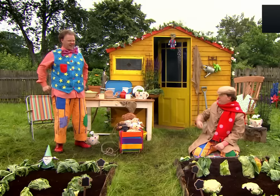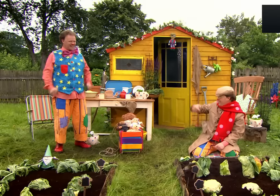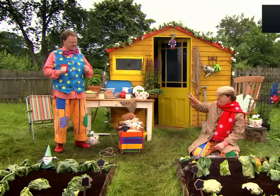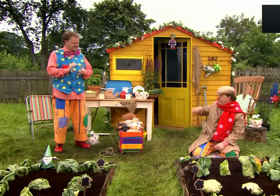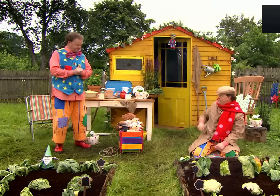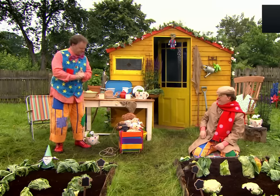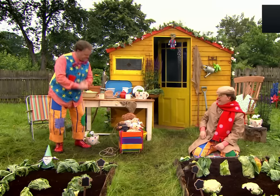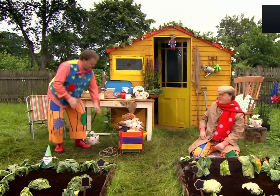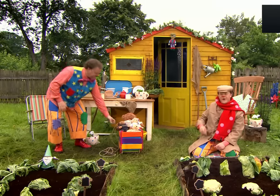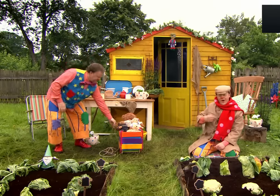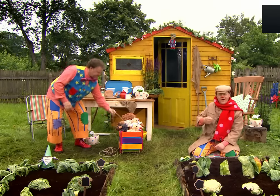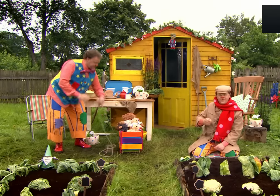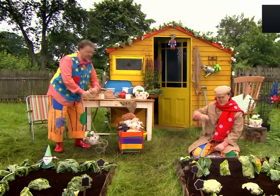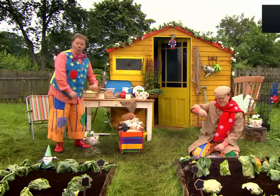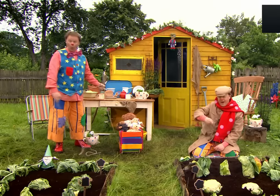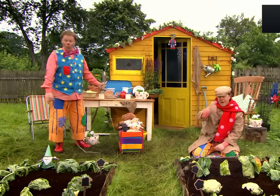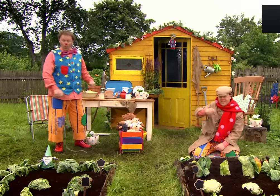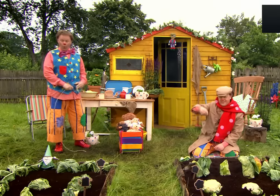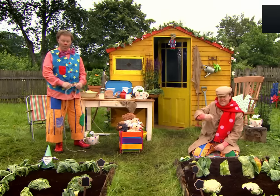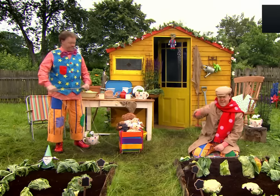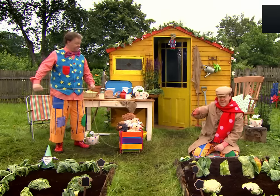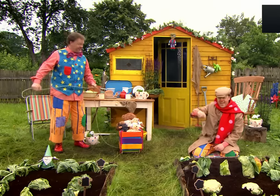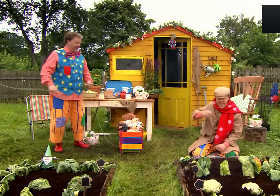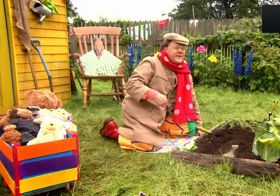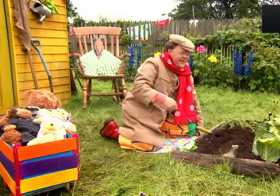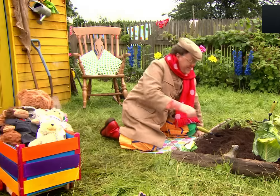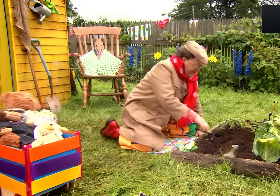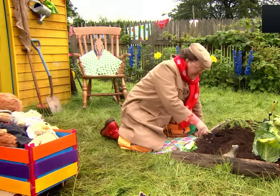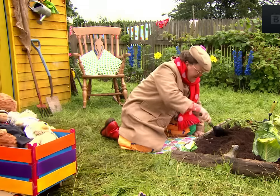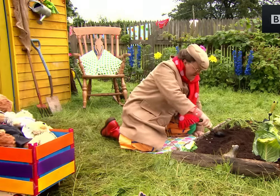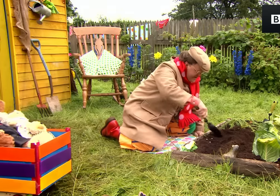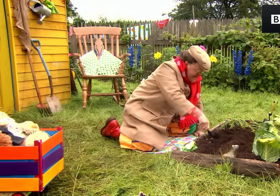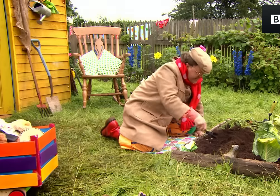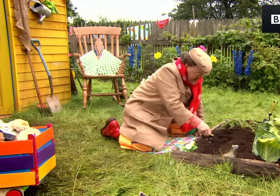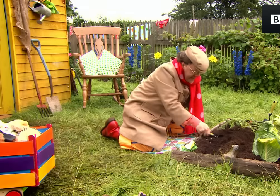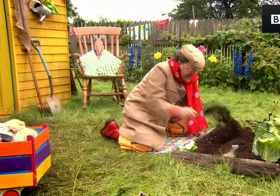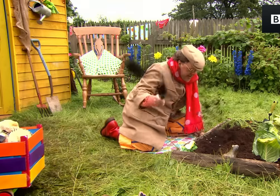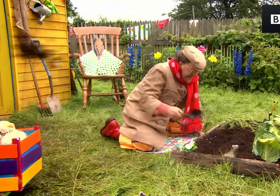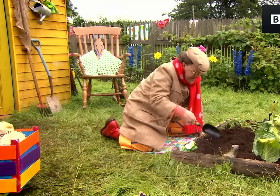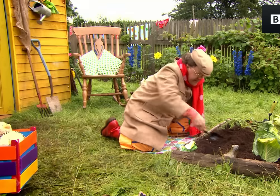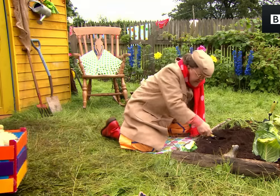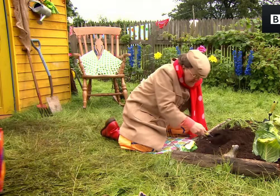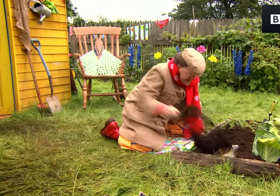Well, go on, off you go. I've got some holes to dig. Oh, I don't know. Right.